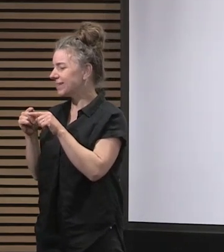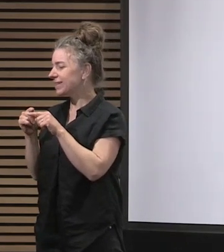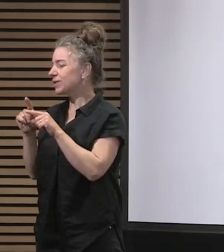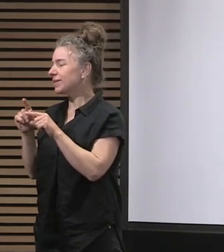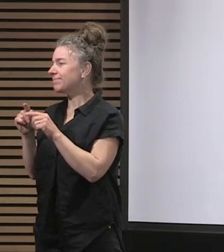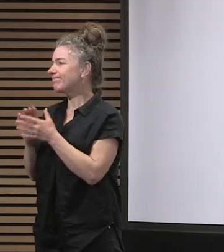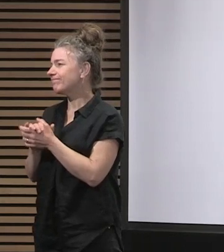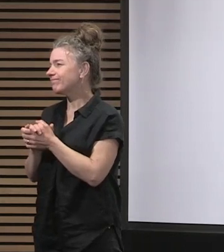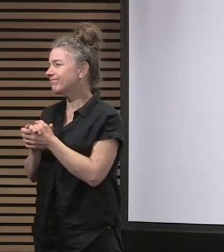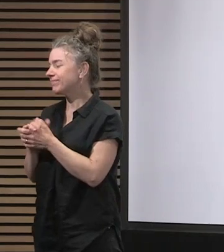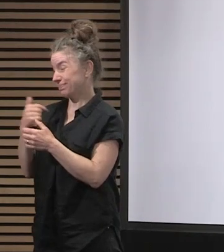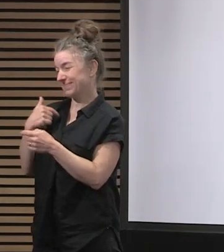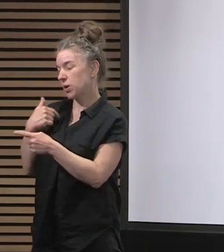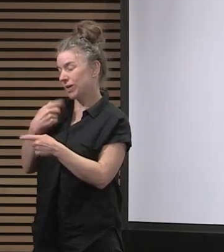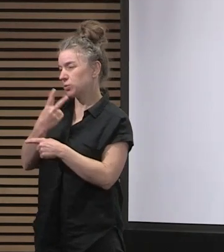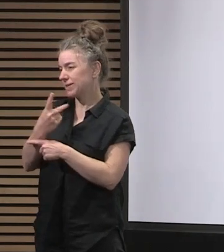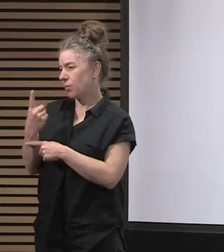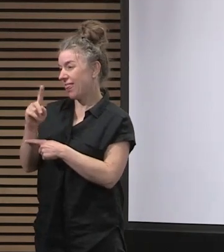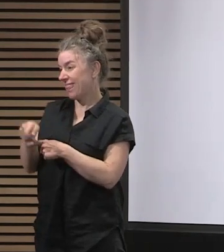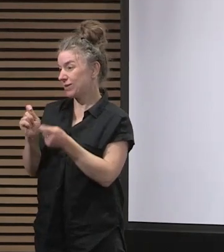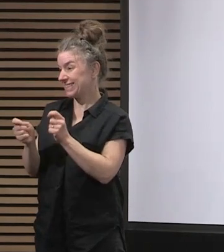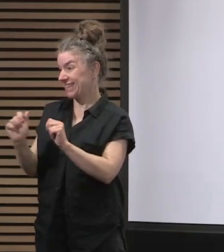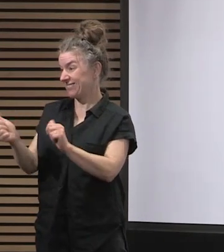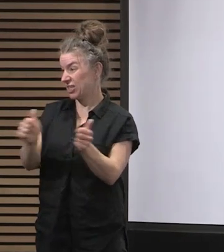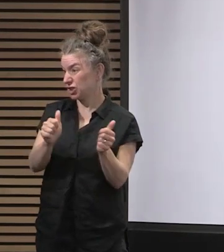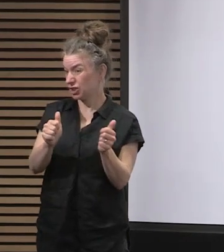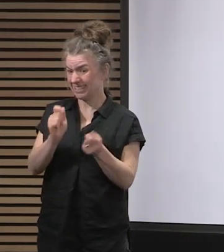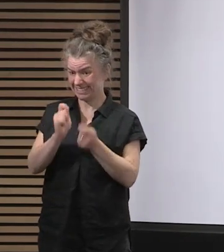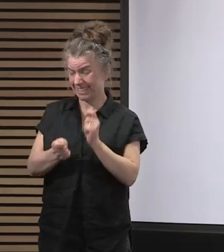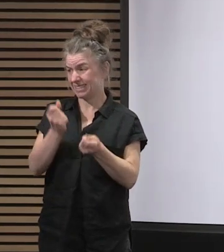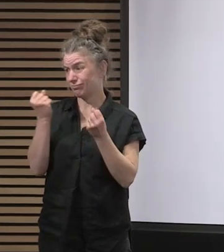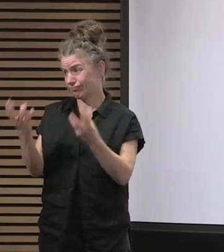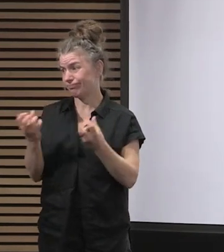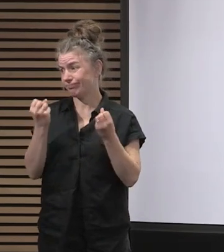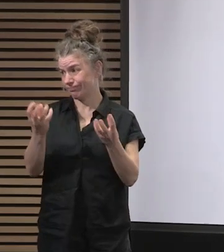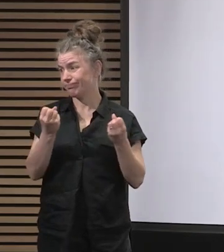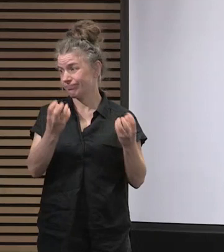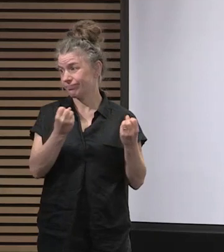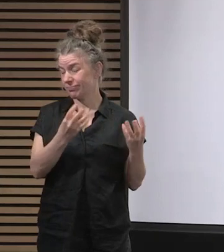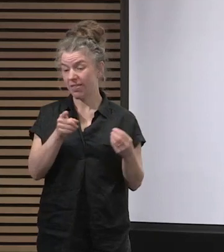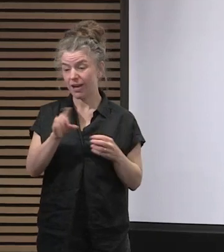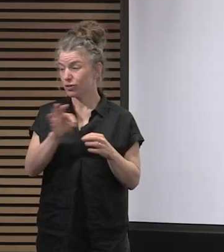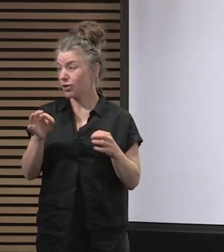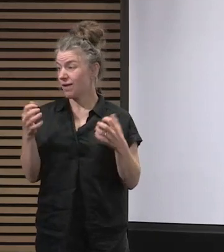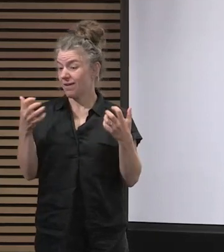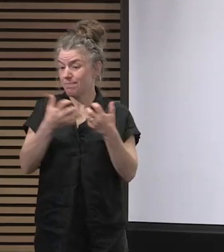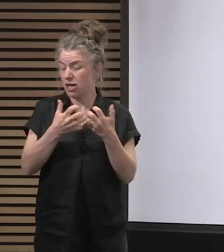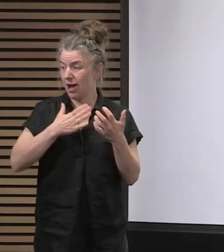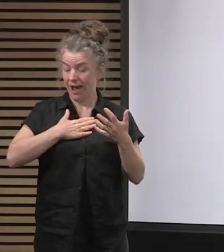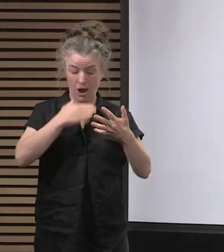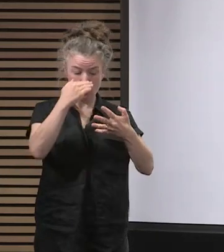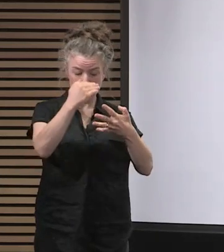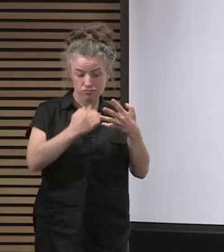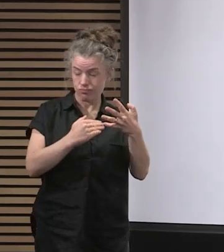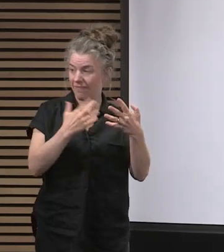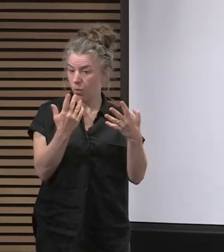over 21,000 tests. It's clear there has been a lot of testing of people who haven't necessarily fulfilled the epidemiological